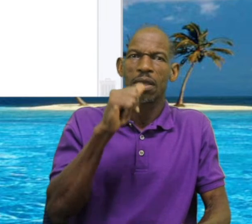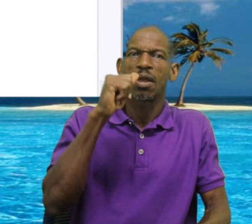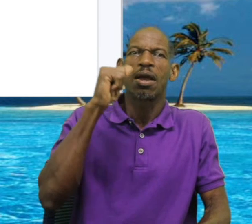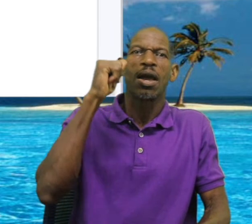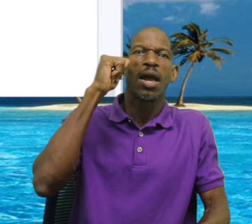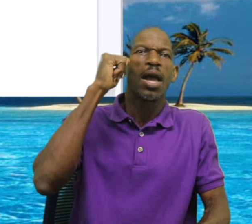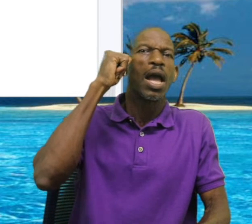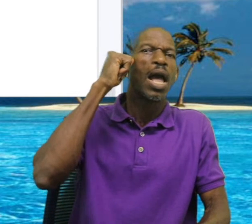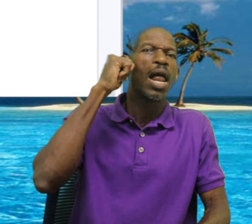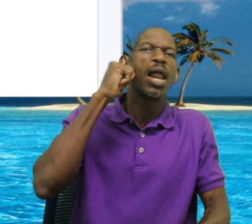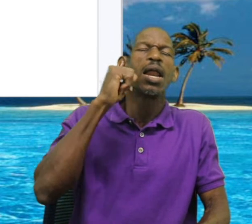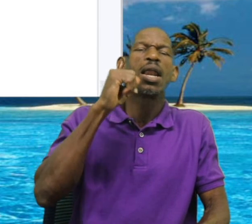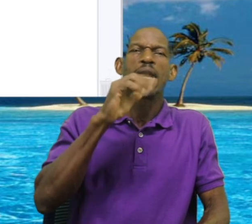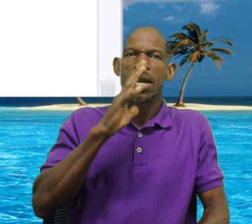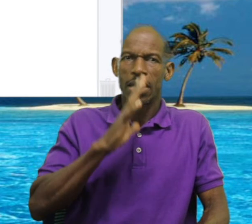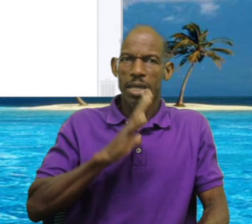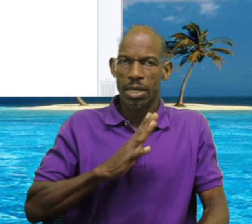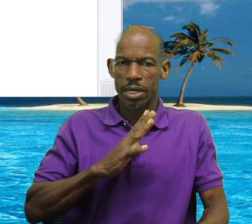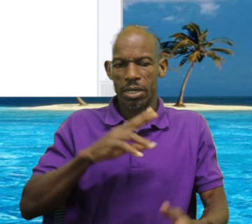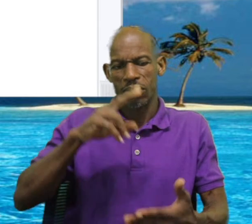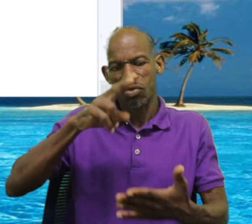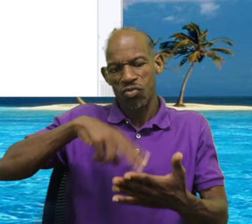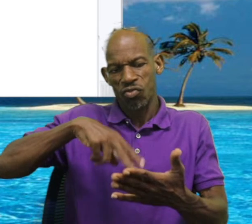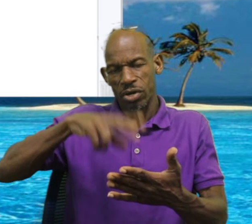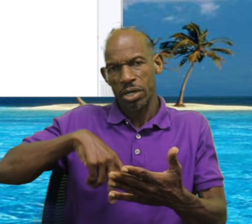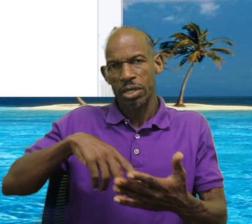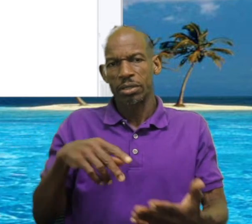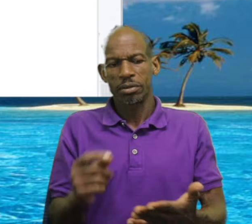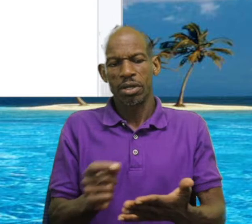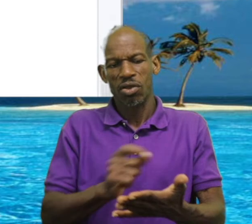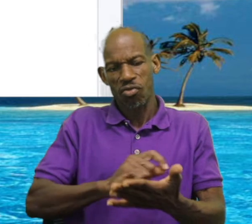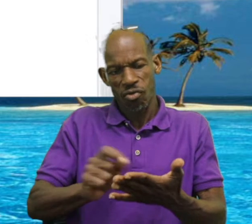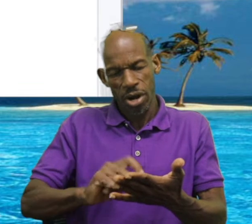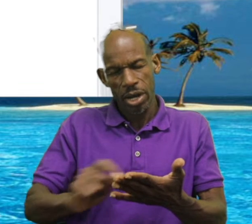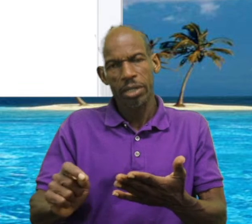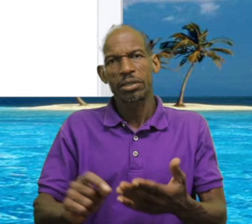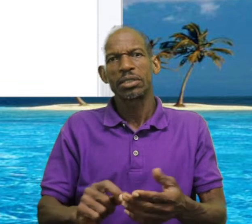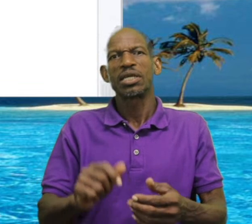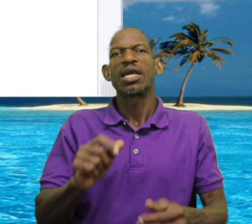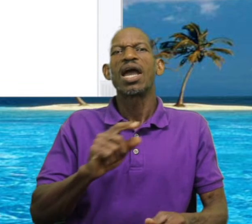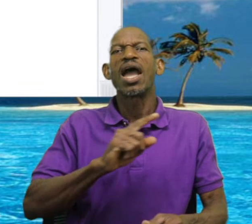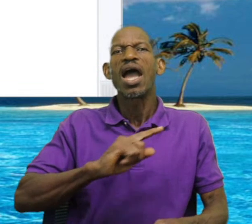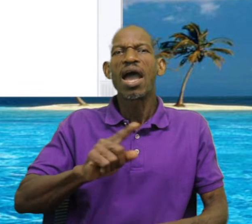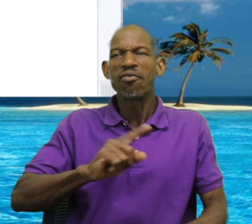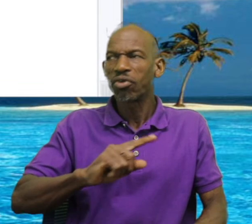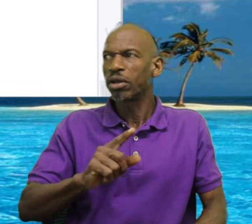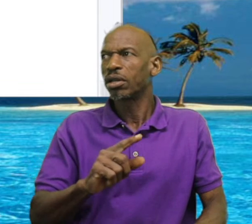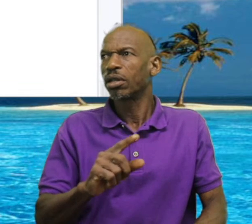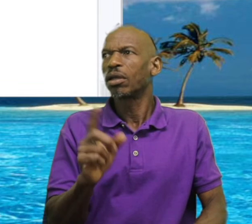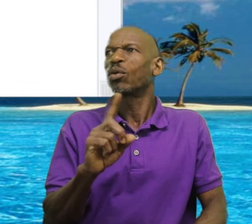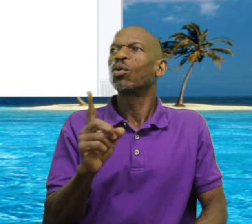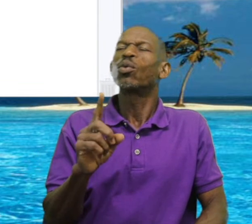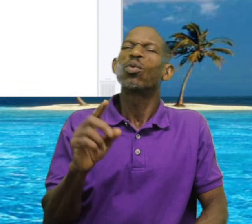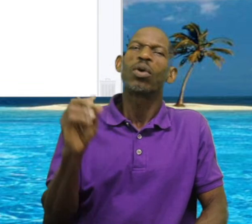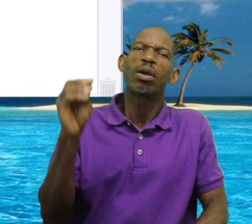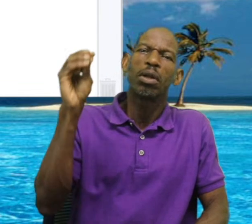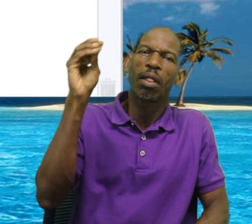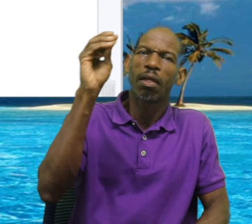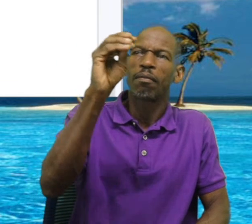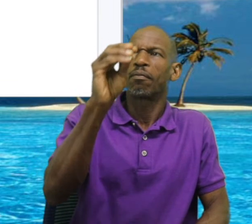writes every day. Where am I putting and? I'm just going to put, am I going to put it here?